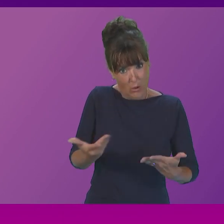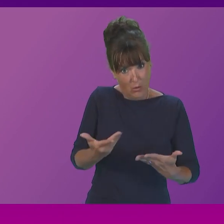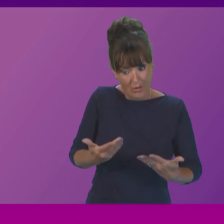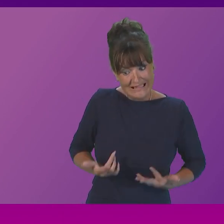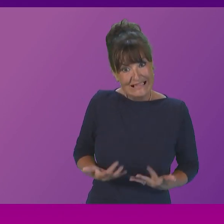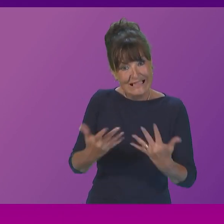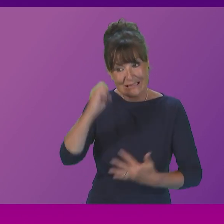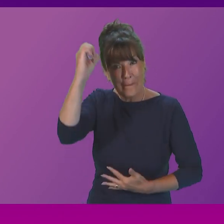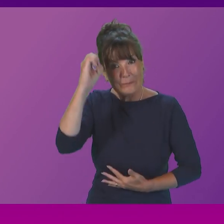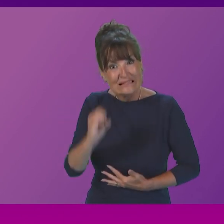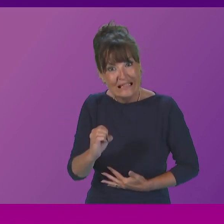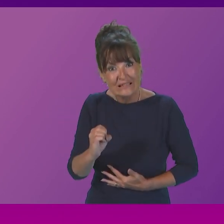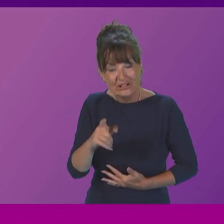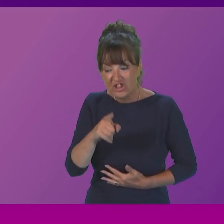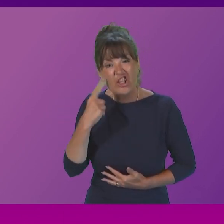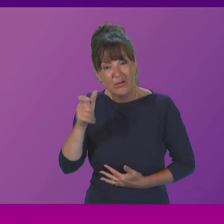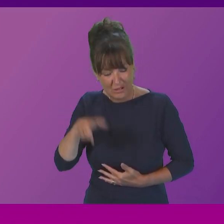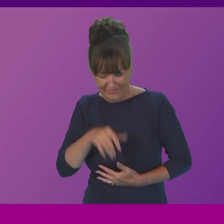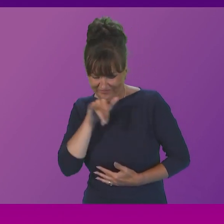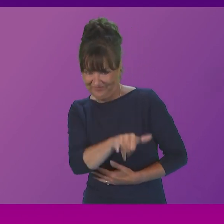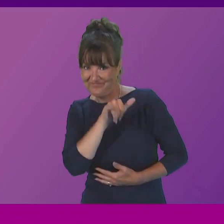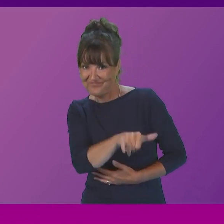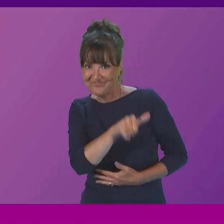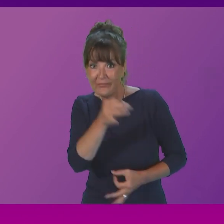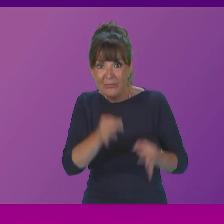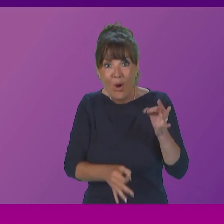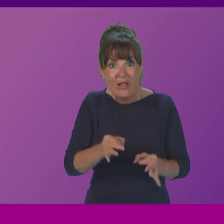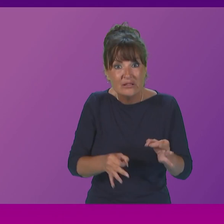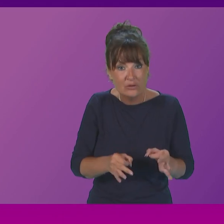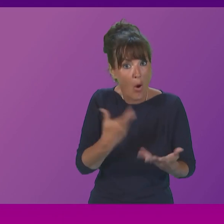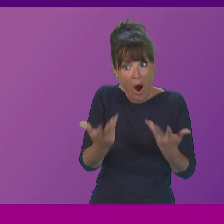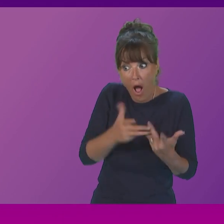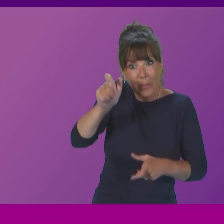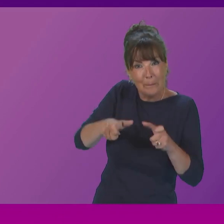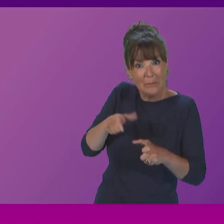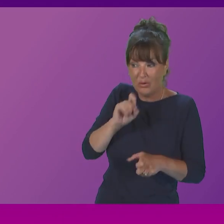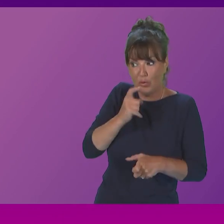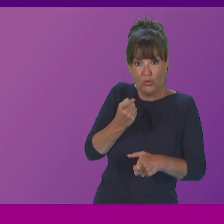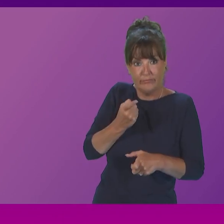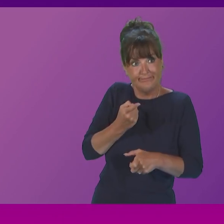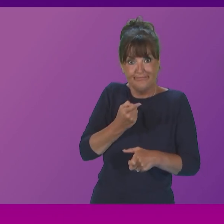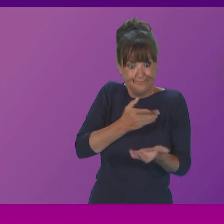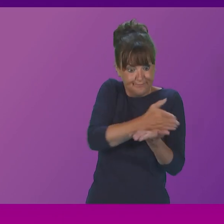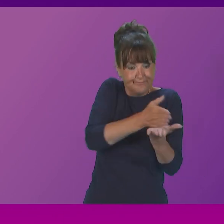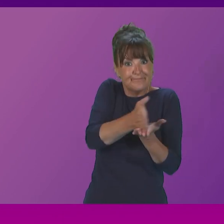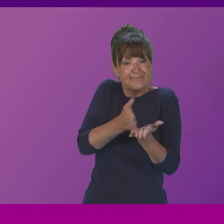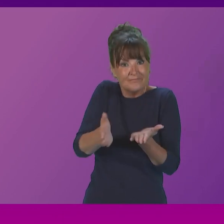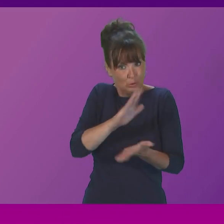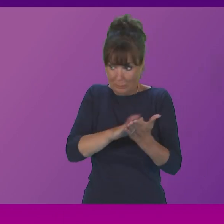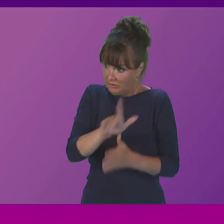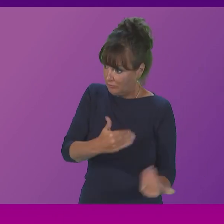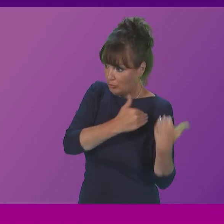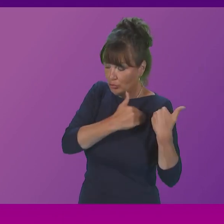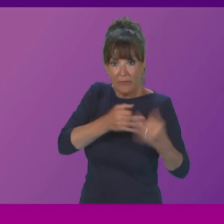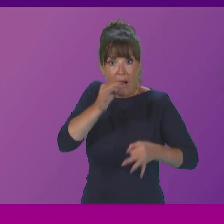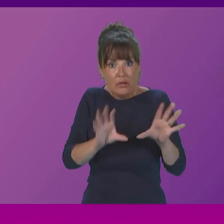of mistrust in politics by young people and those who already experience marginalisation. So it is the duty of political